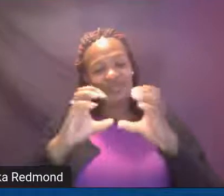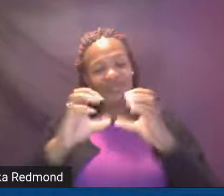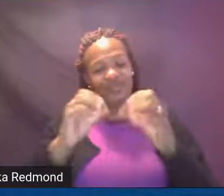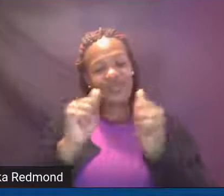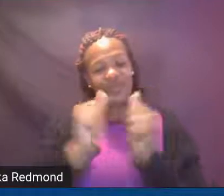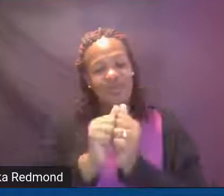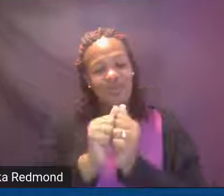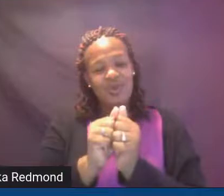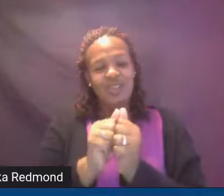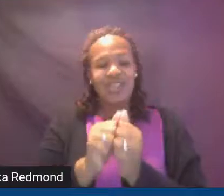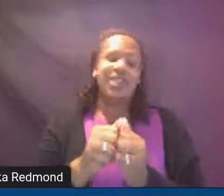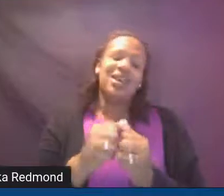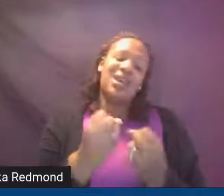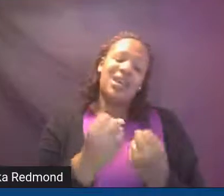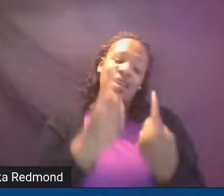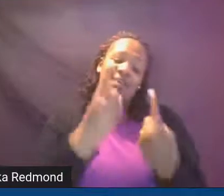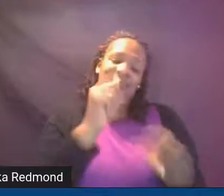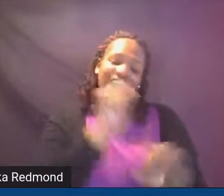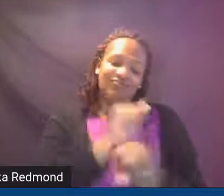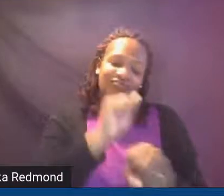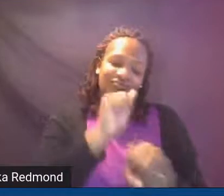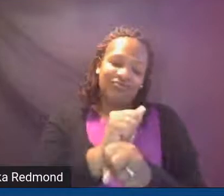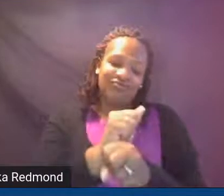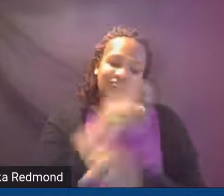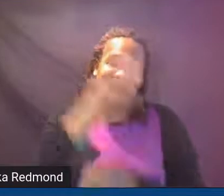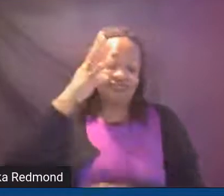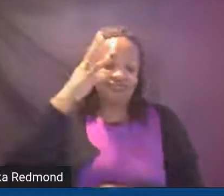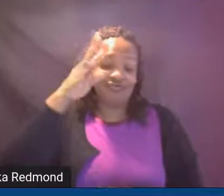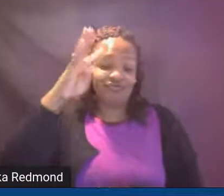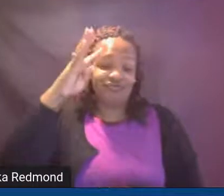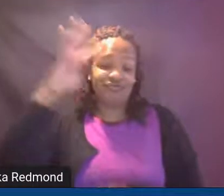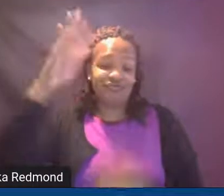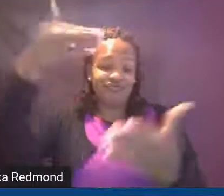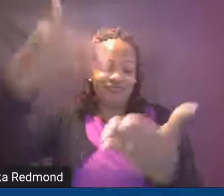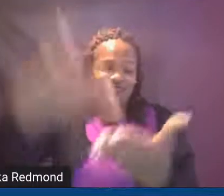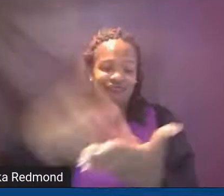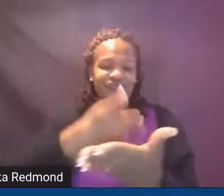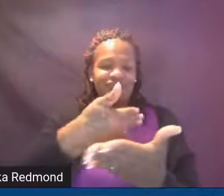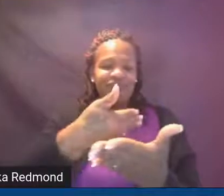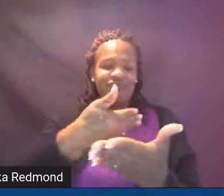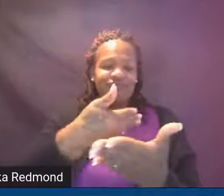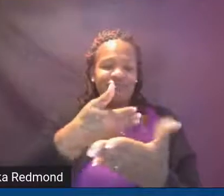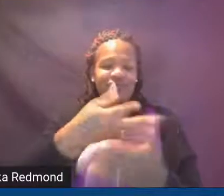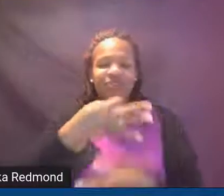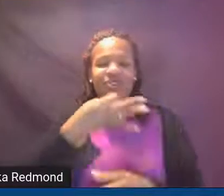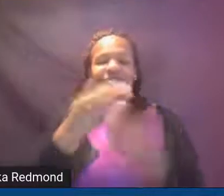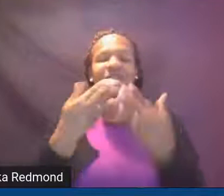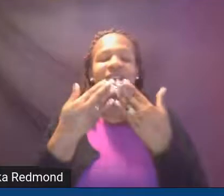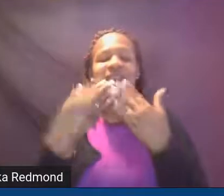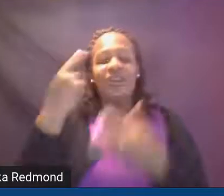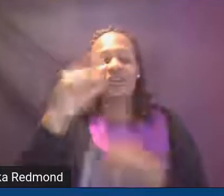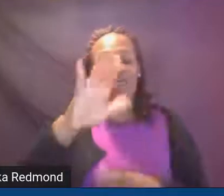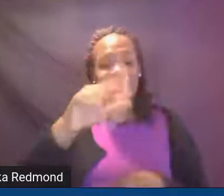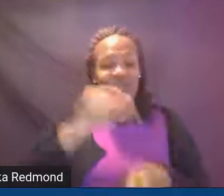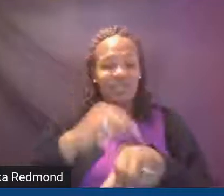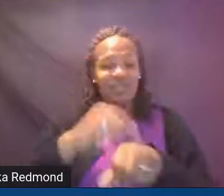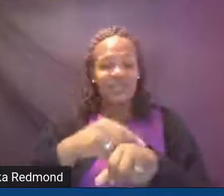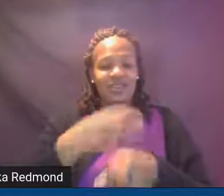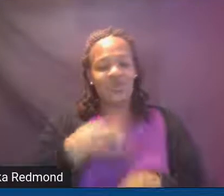and innovation in coming months and years. So thank you for all your time and wishing you all the